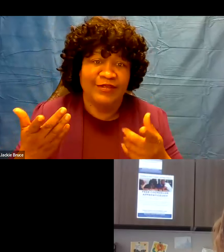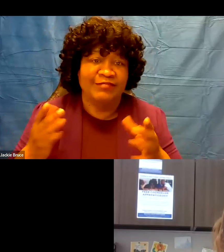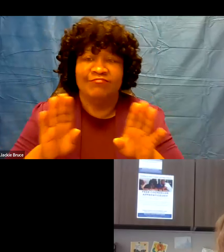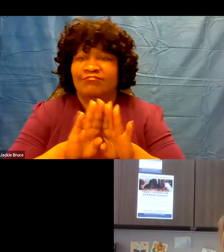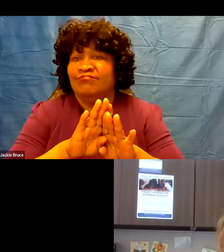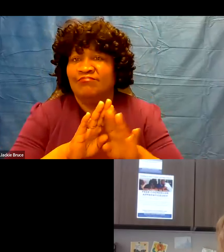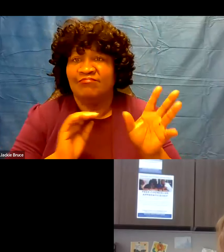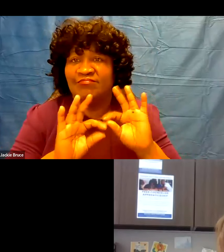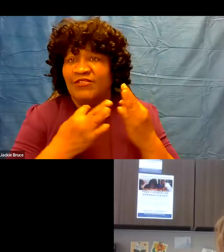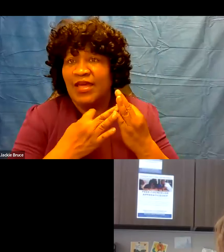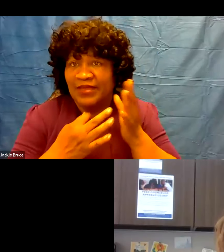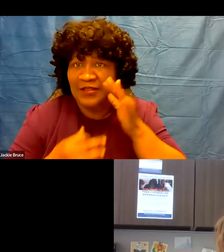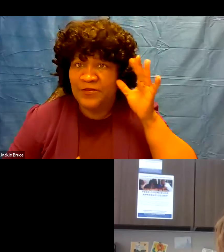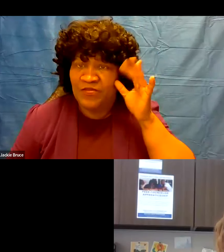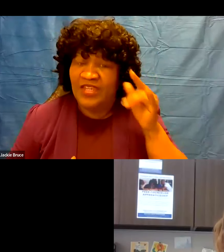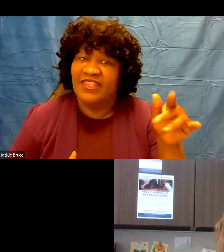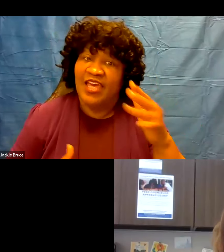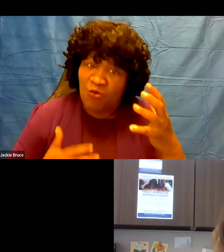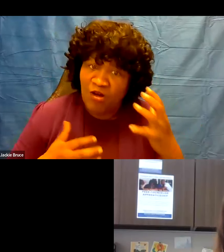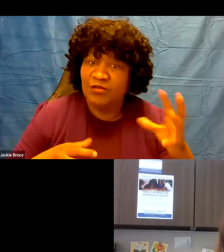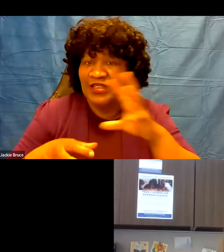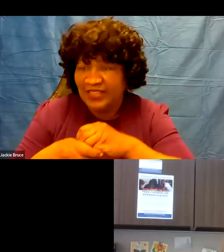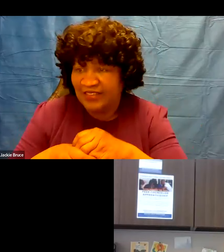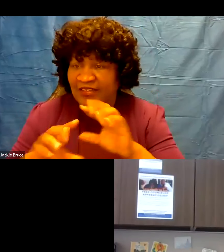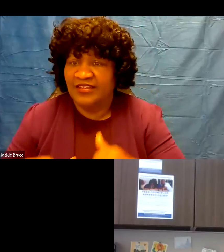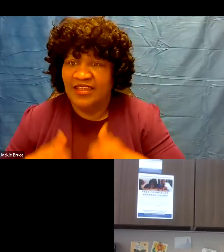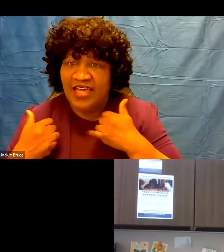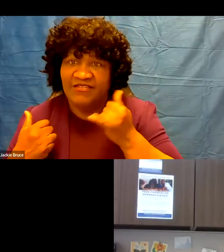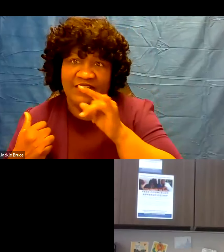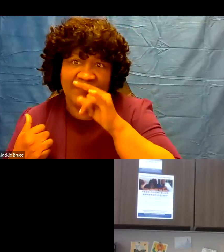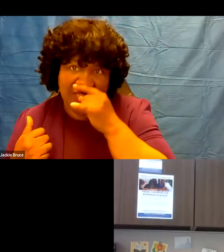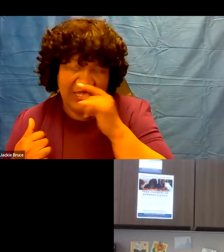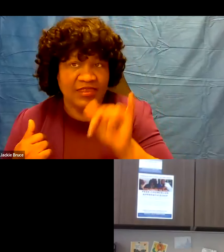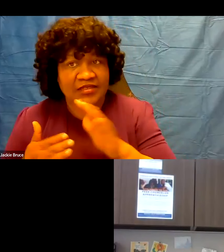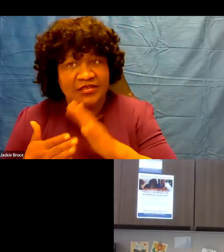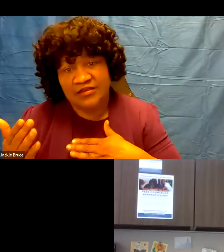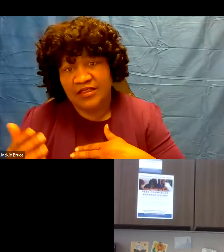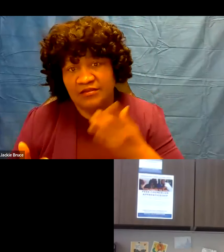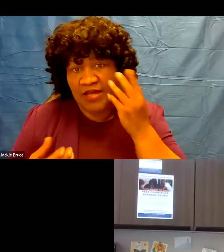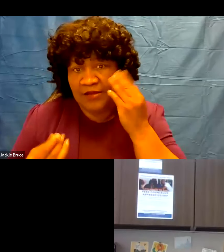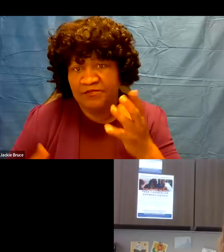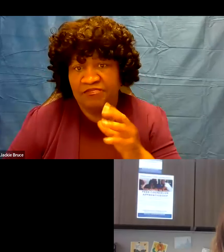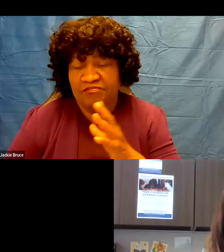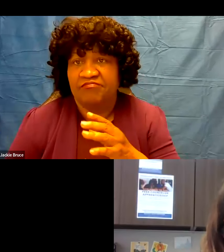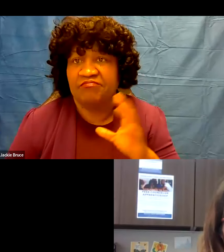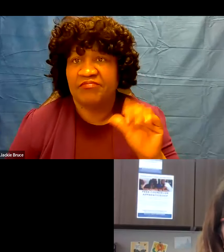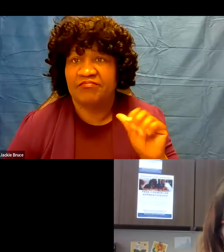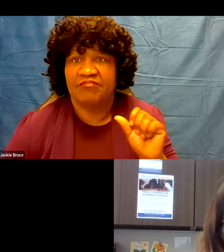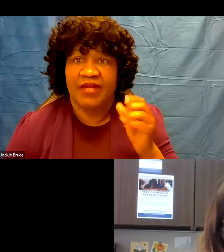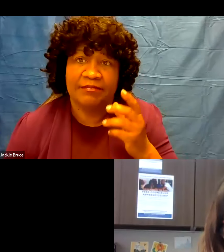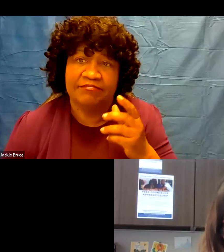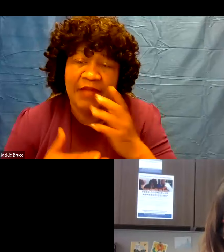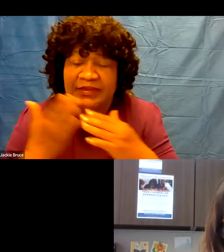doors for our families who wants to be involved in the life of the kids. So that's my piece. Claudia, you raised a really